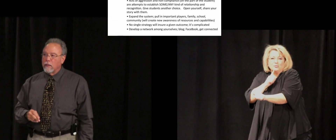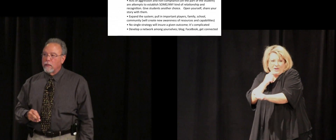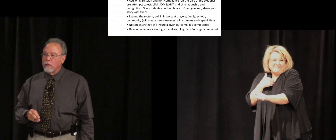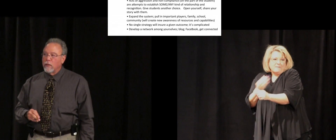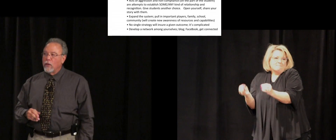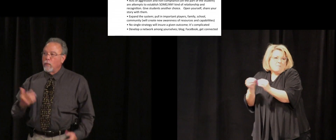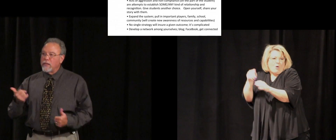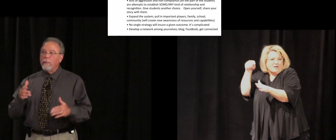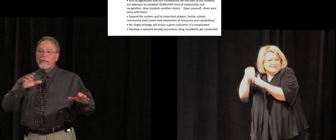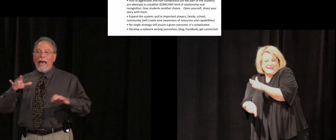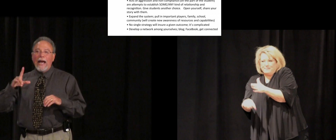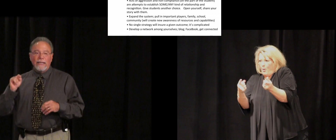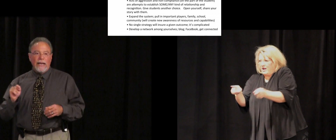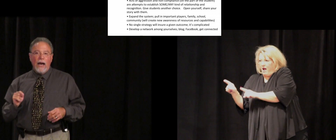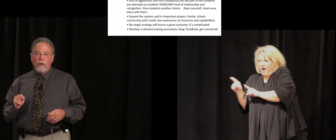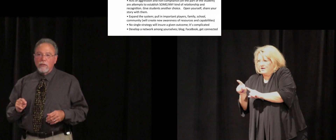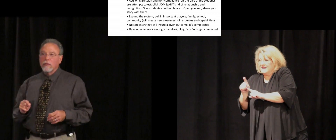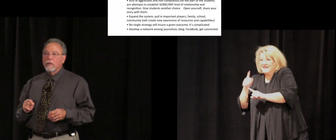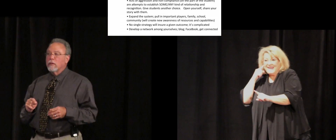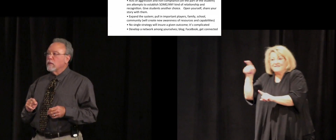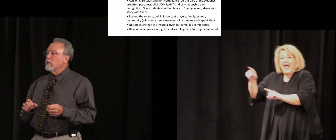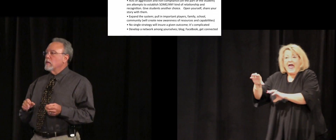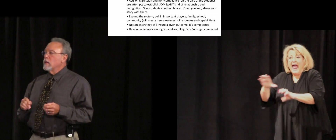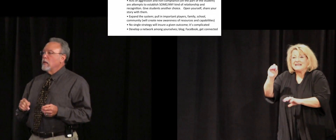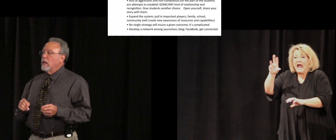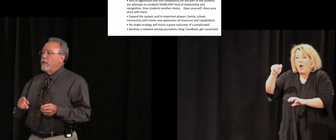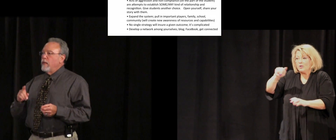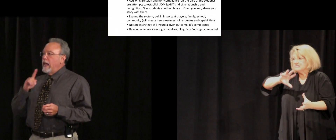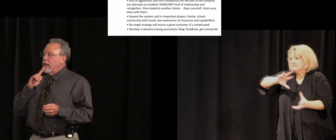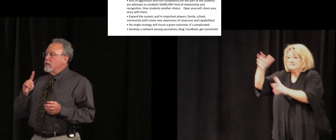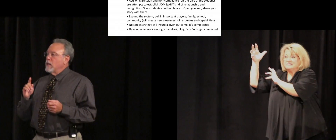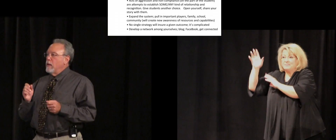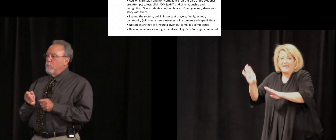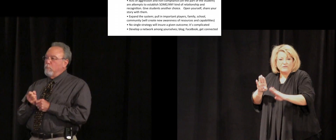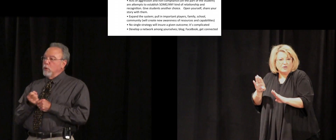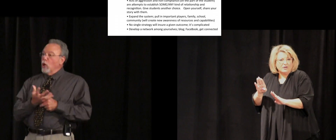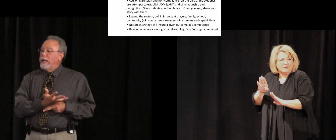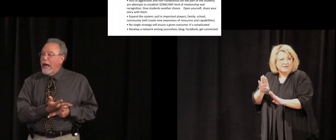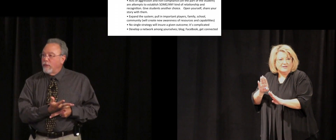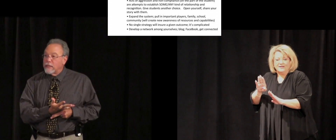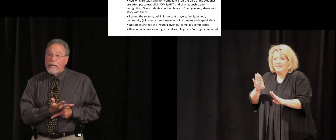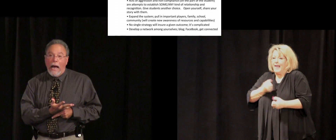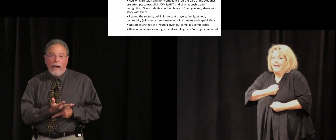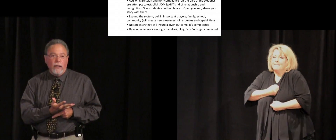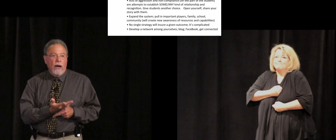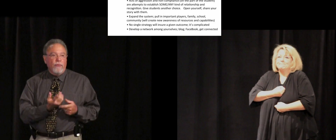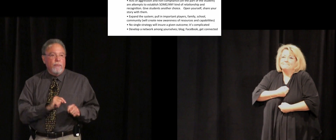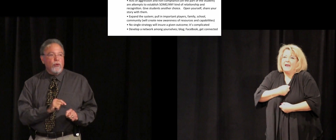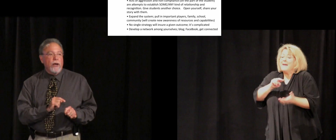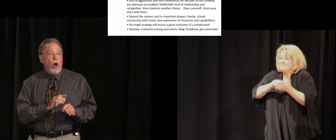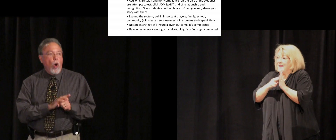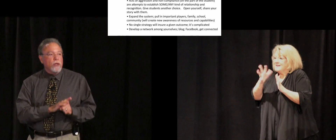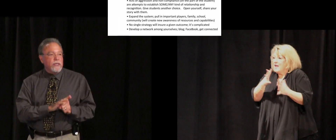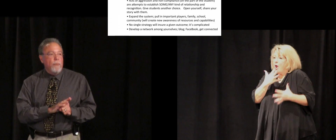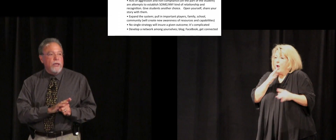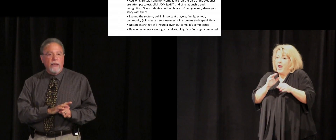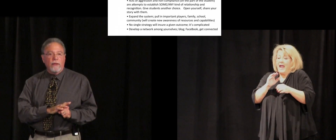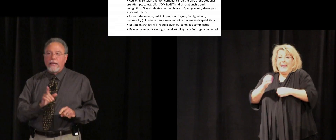A lot to think about. Any questions or comments? Okay.